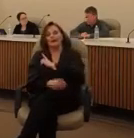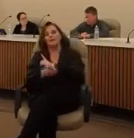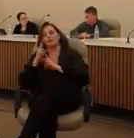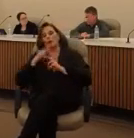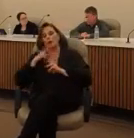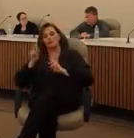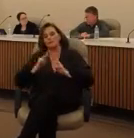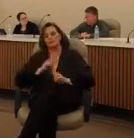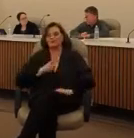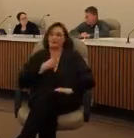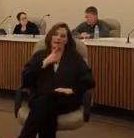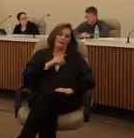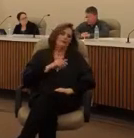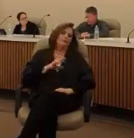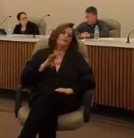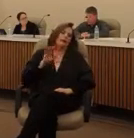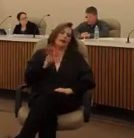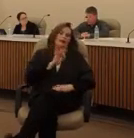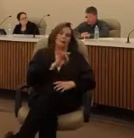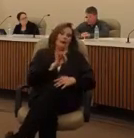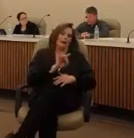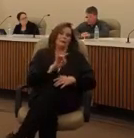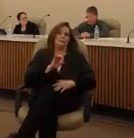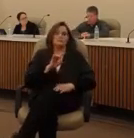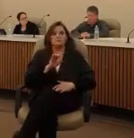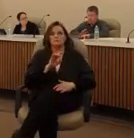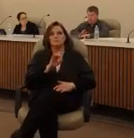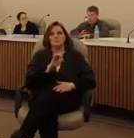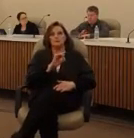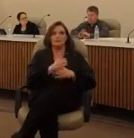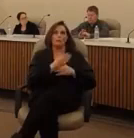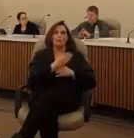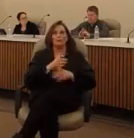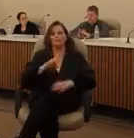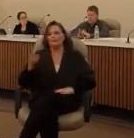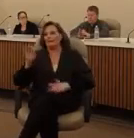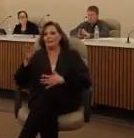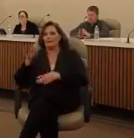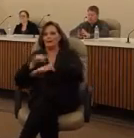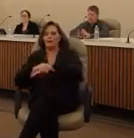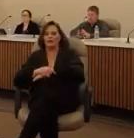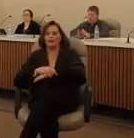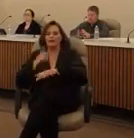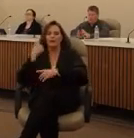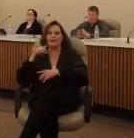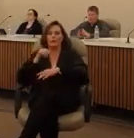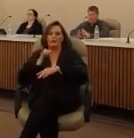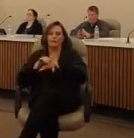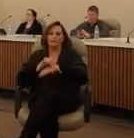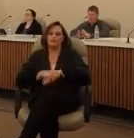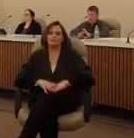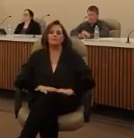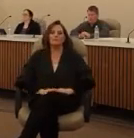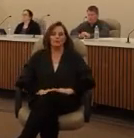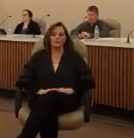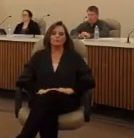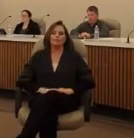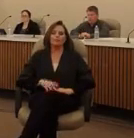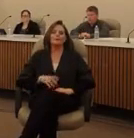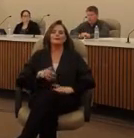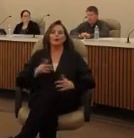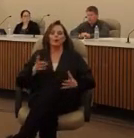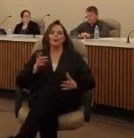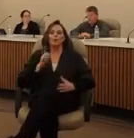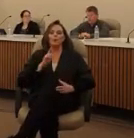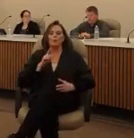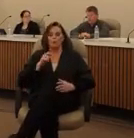people say 8 a.m. to 8 p.m. for deliveries, garbage dumpster, basically any activity that would generate a significant amount of